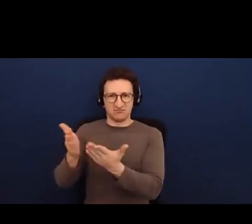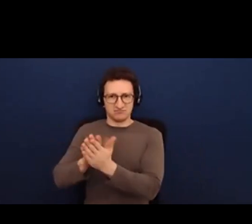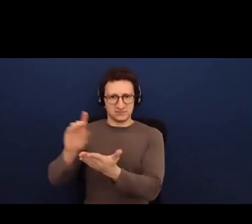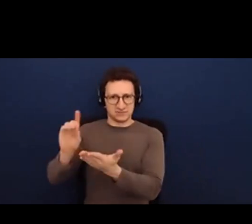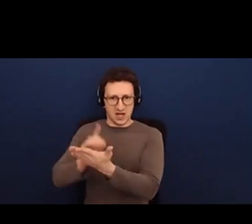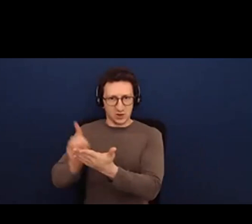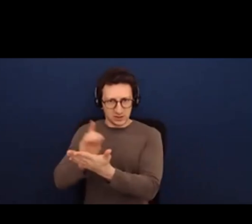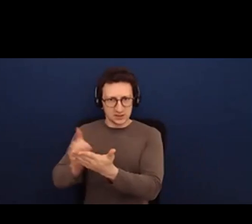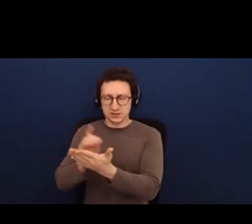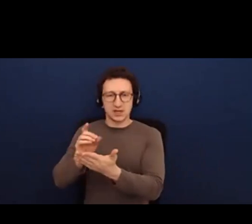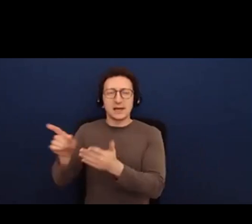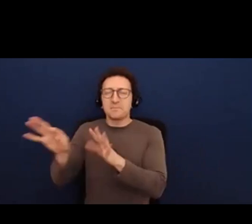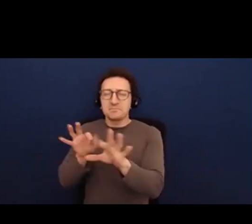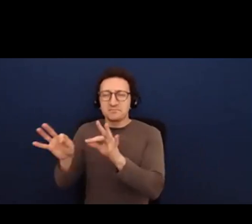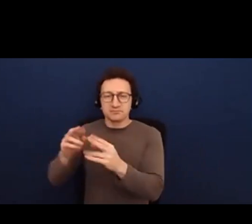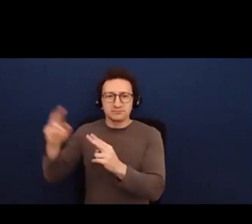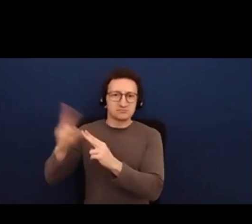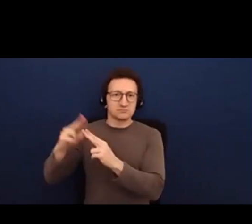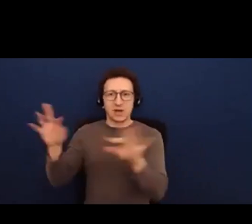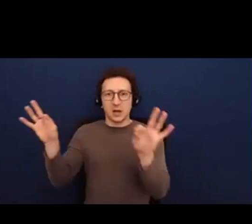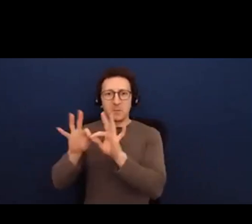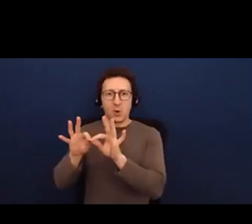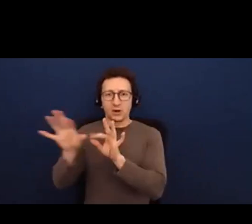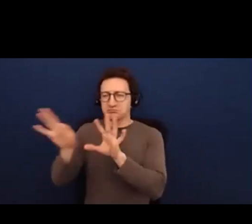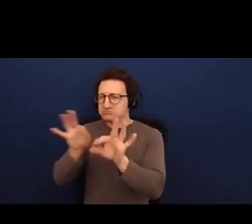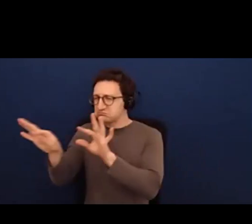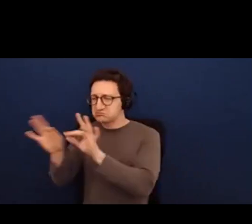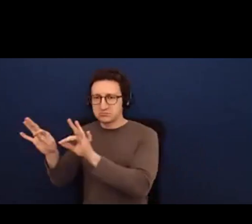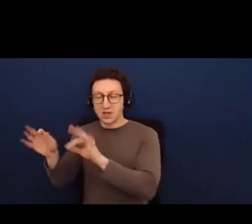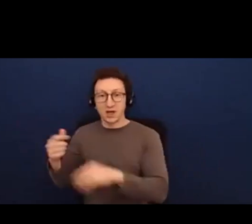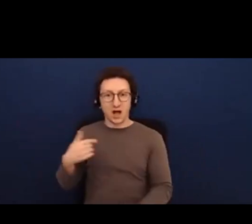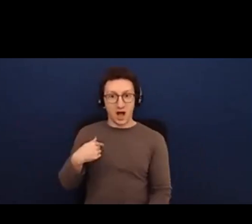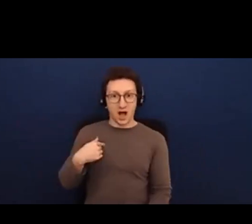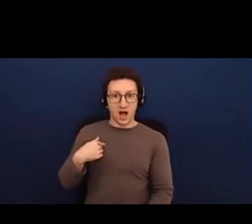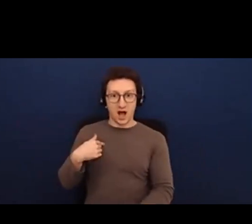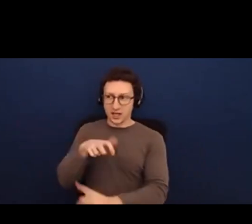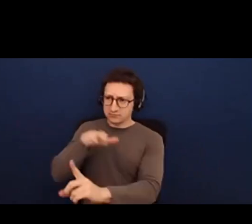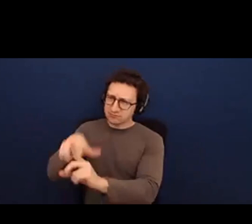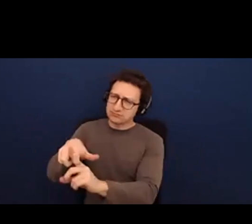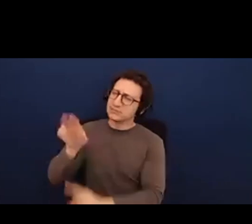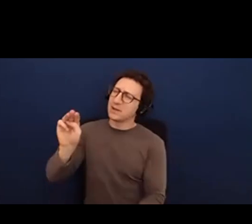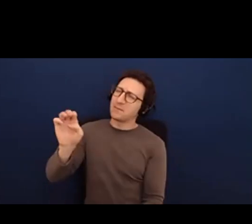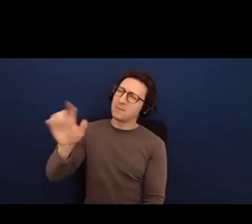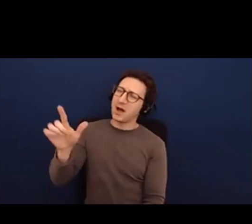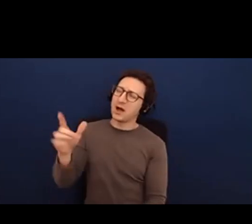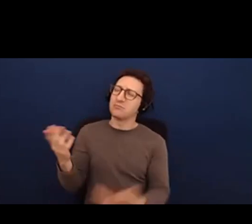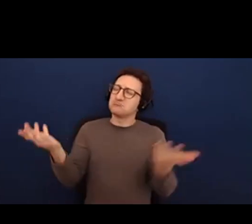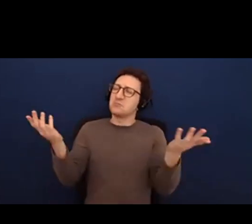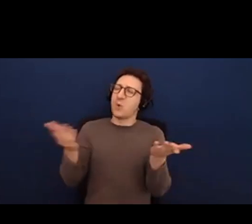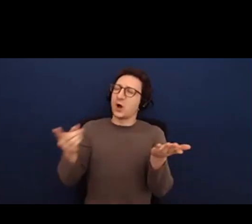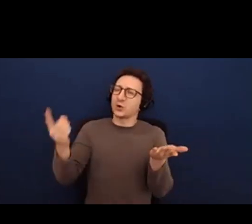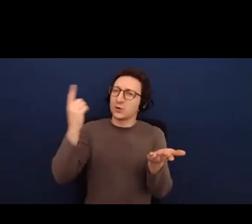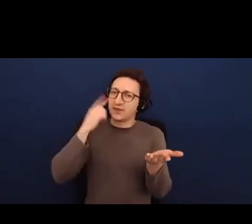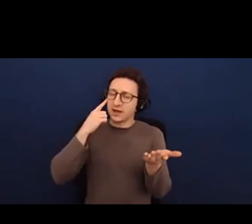so I went to Mel and I said, what would you think about our digitizing and putting the images of the